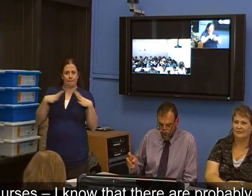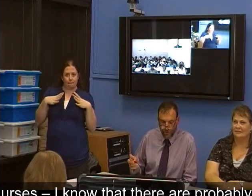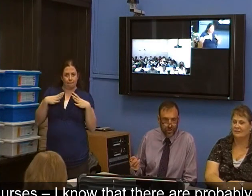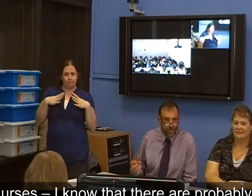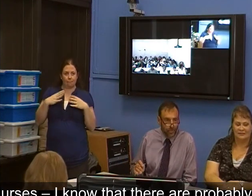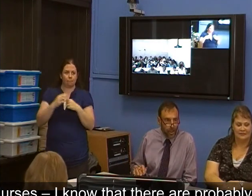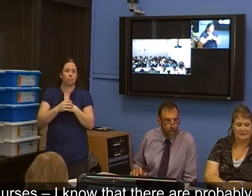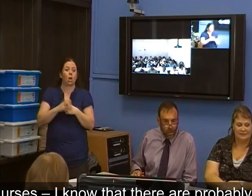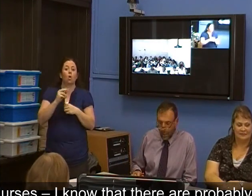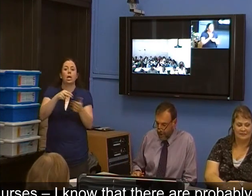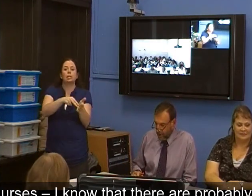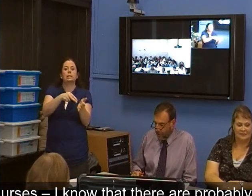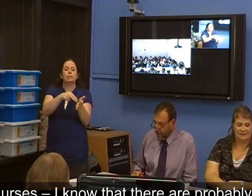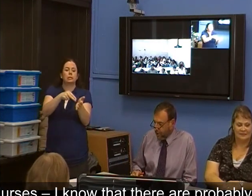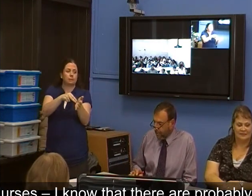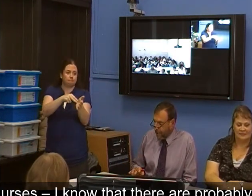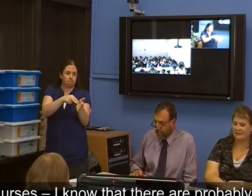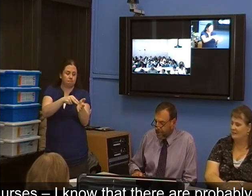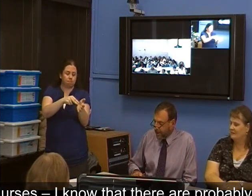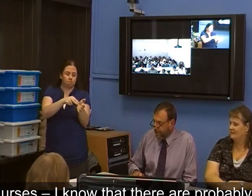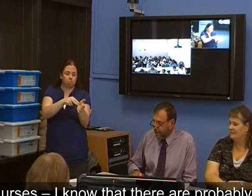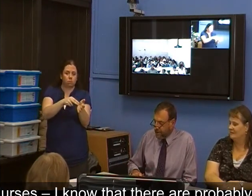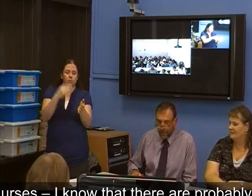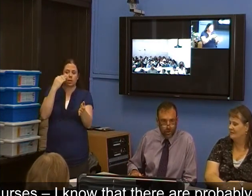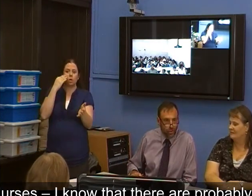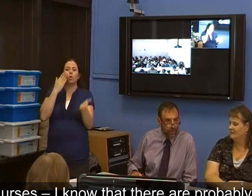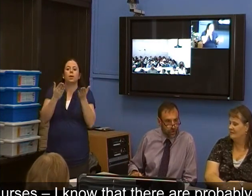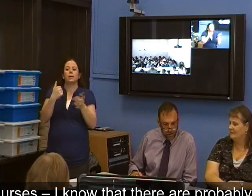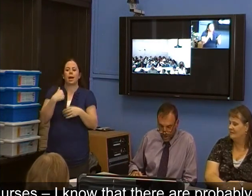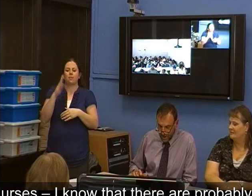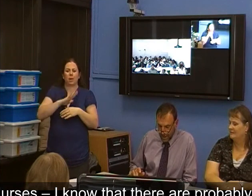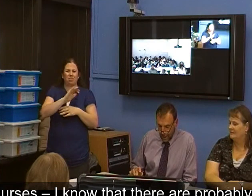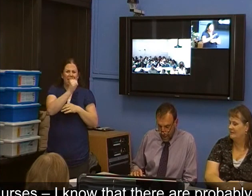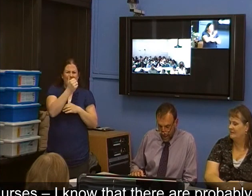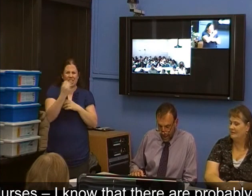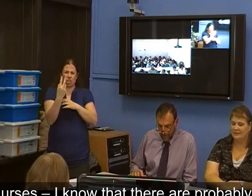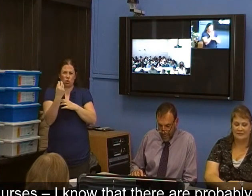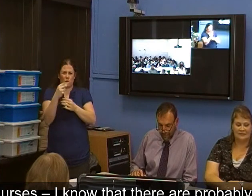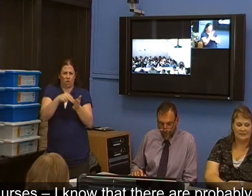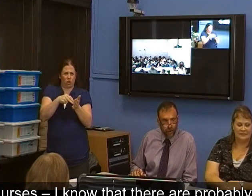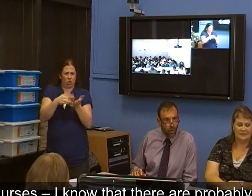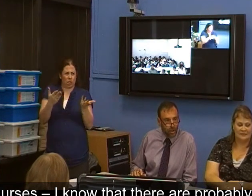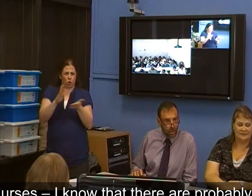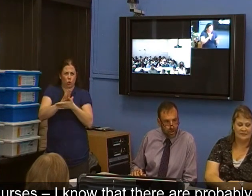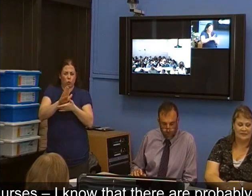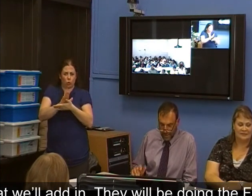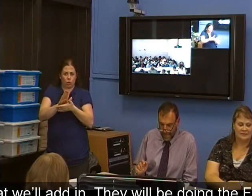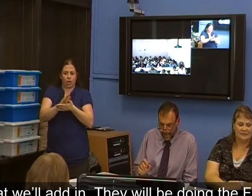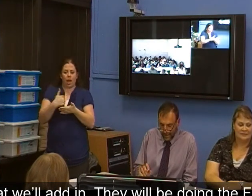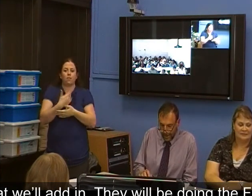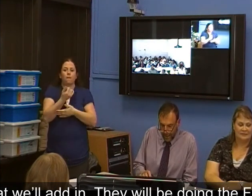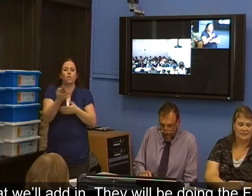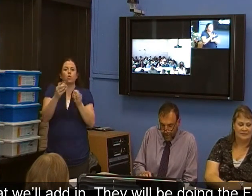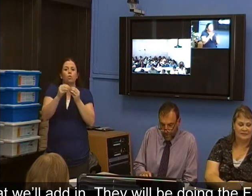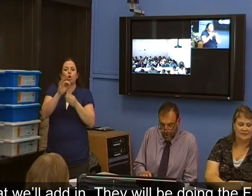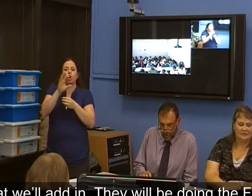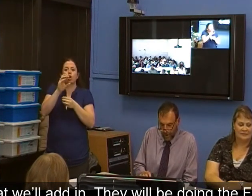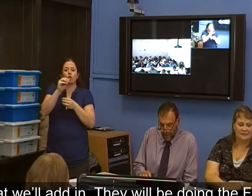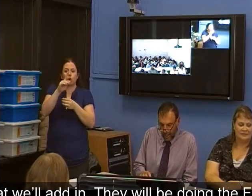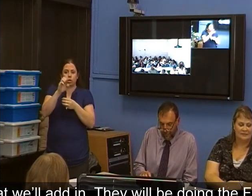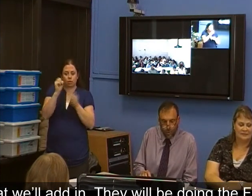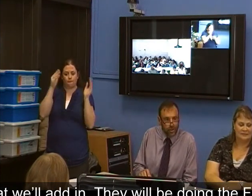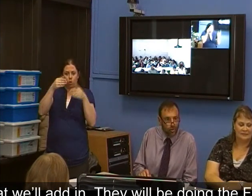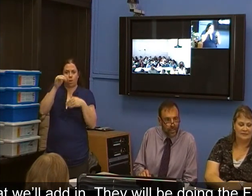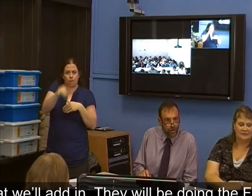Nurses. I know there are probably about 10 or 12 nurses. They have a few more codes that we'll add in. They'll be doing the